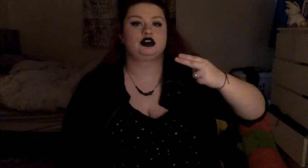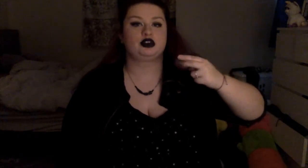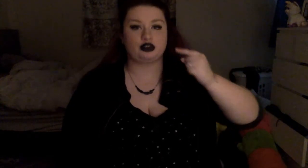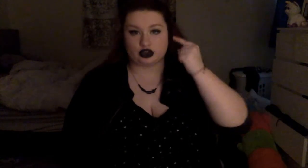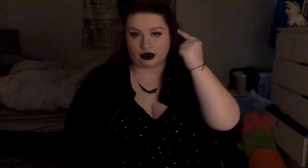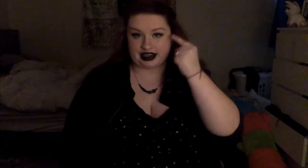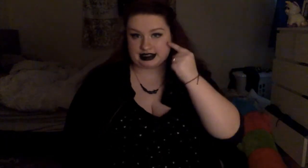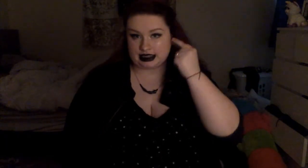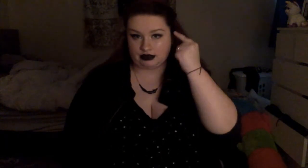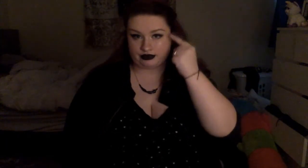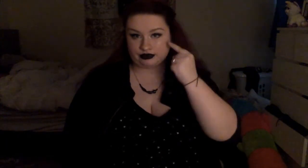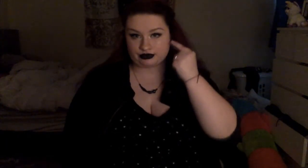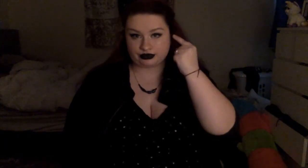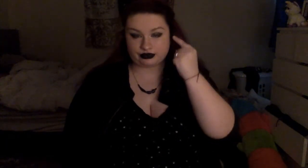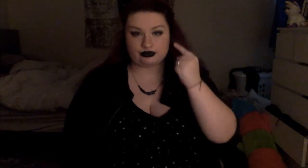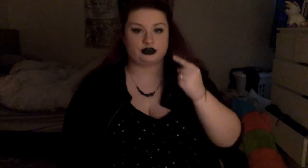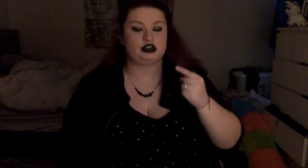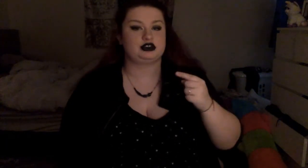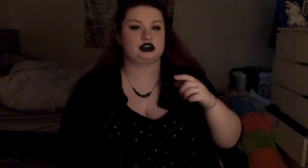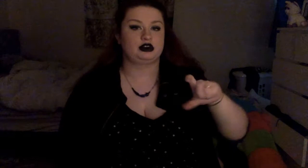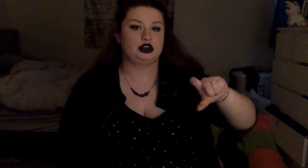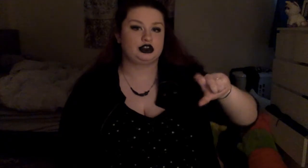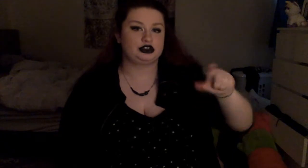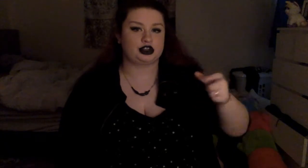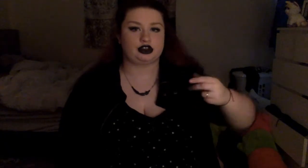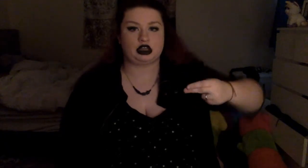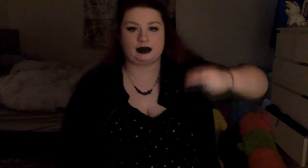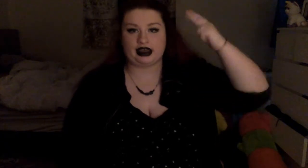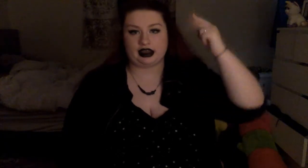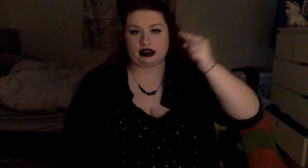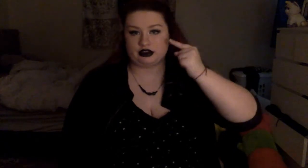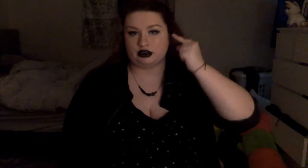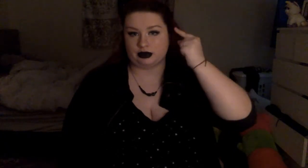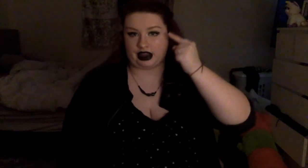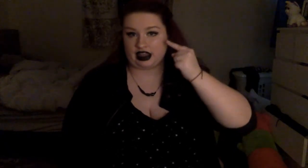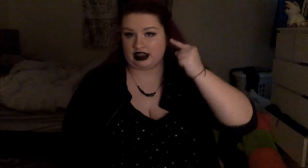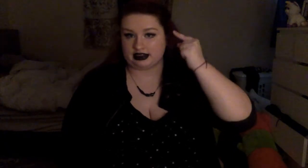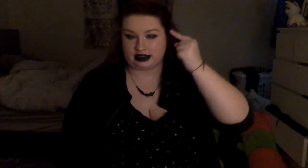the crazy. So turn up high, the crazy.